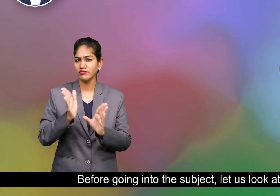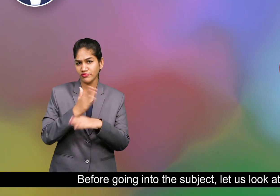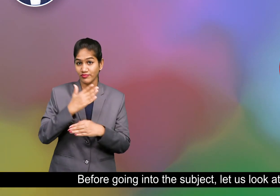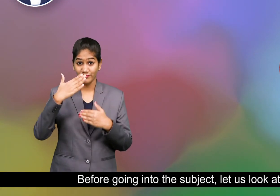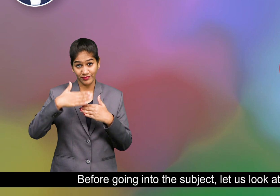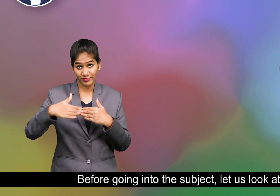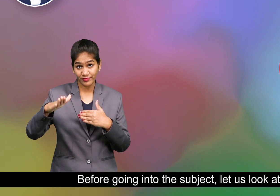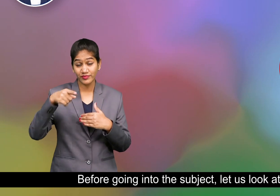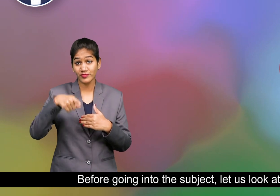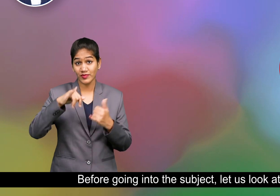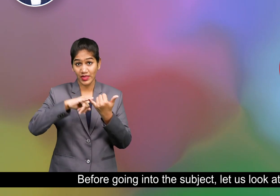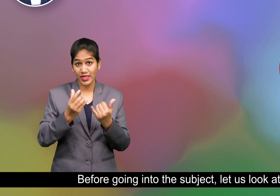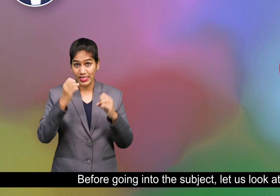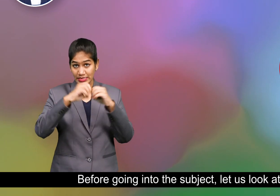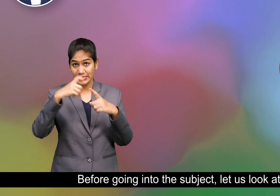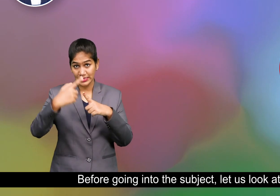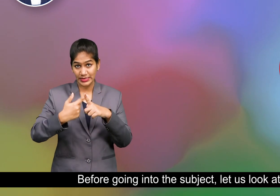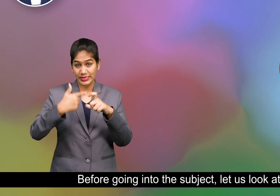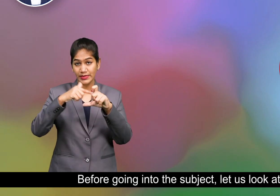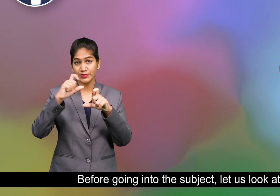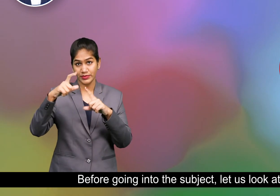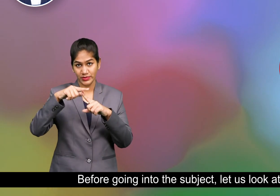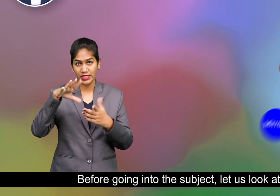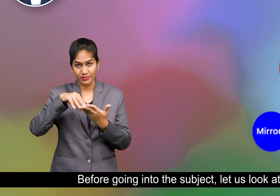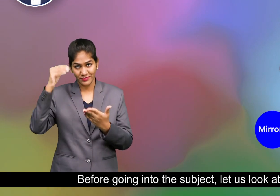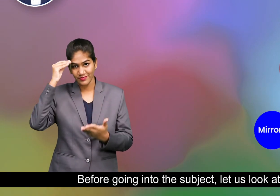Before going into the subject,